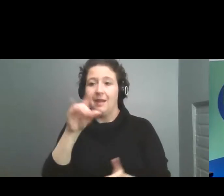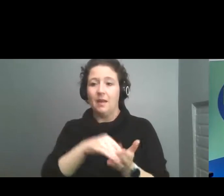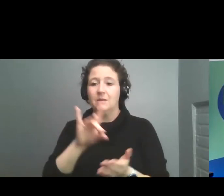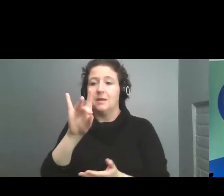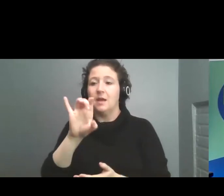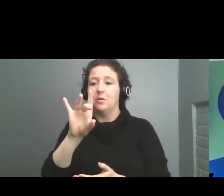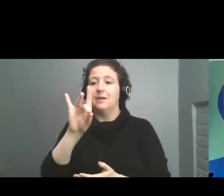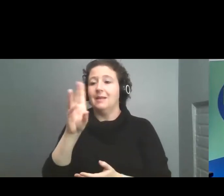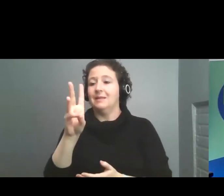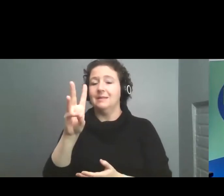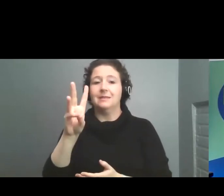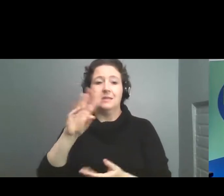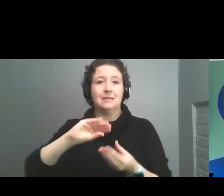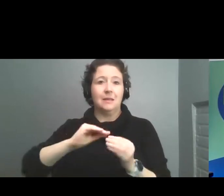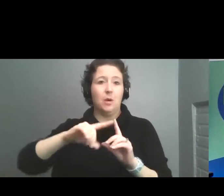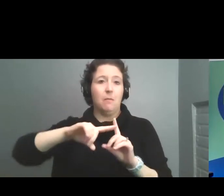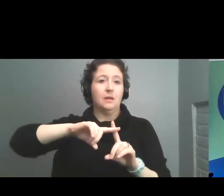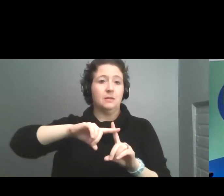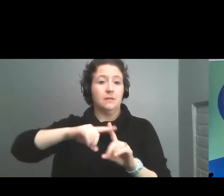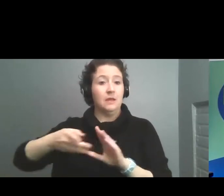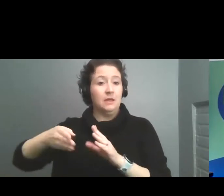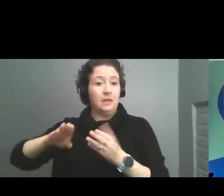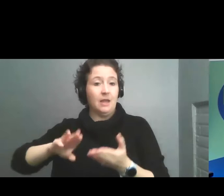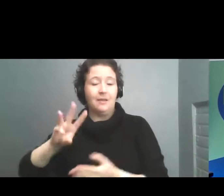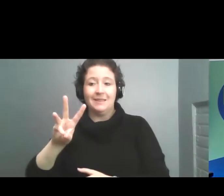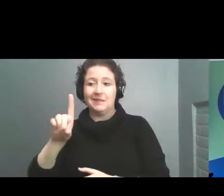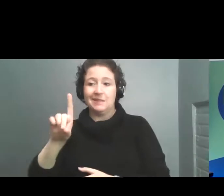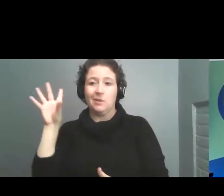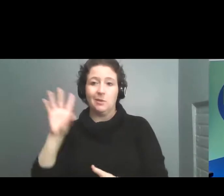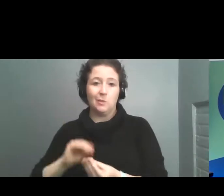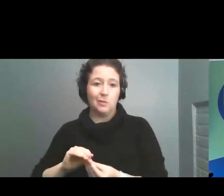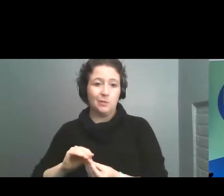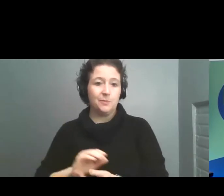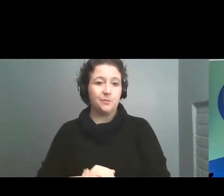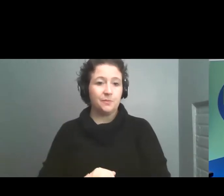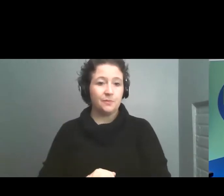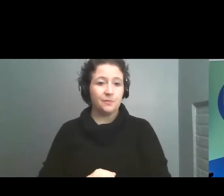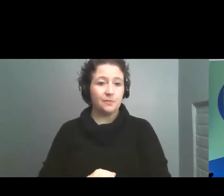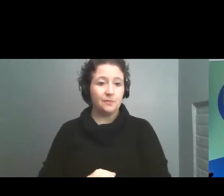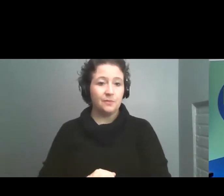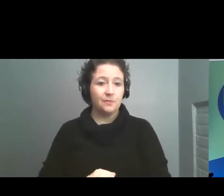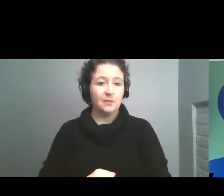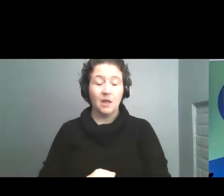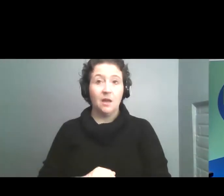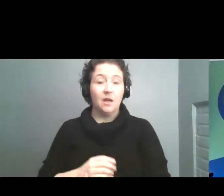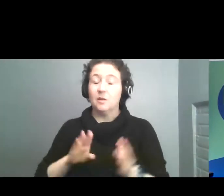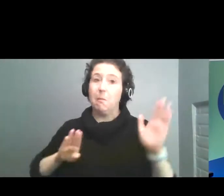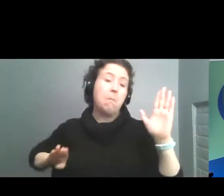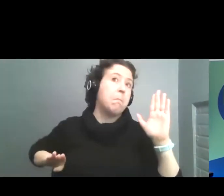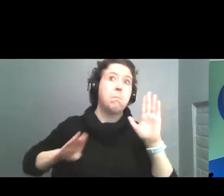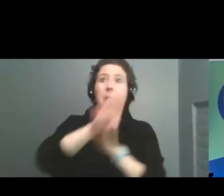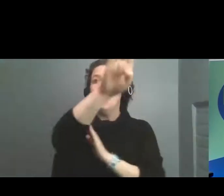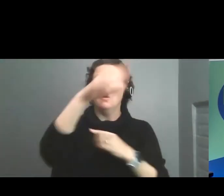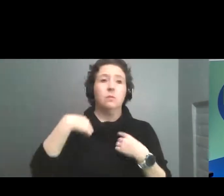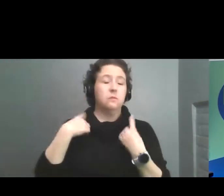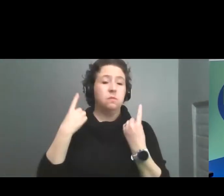8,886 cases, and our deaths are at 61. We've seen an explosion of cases over the last